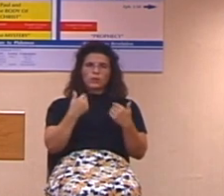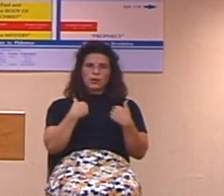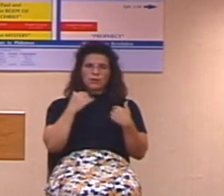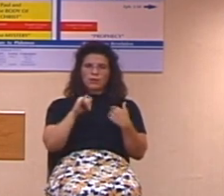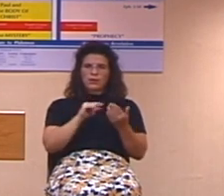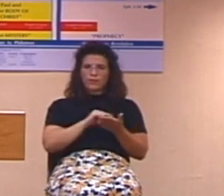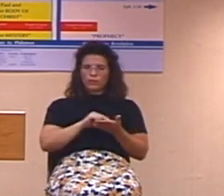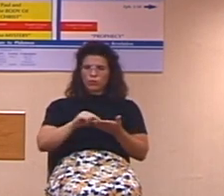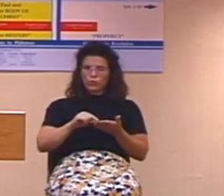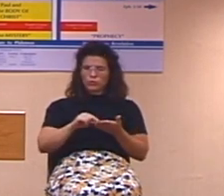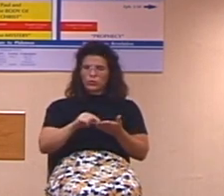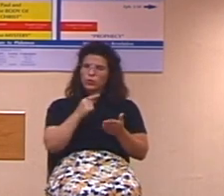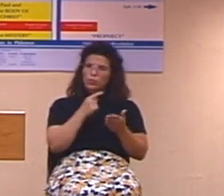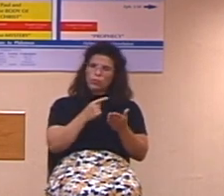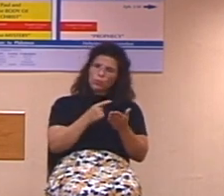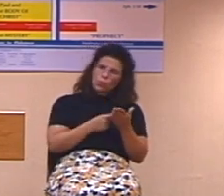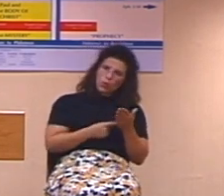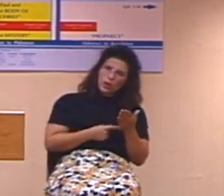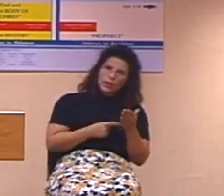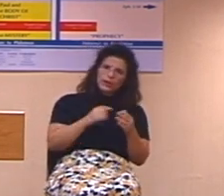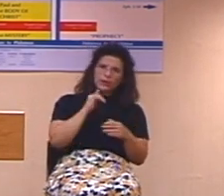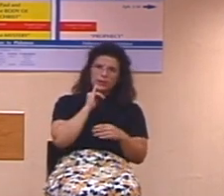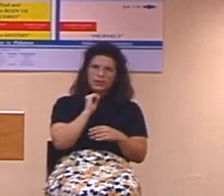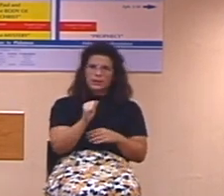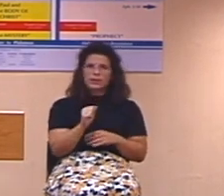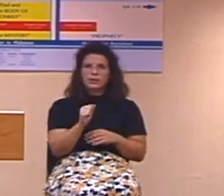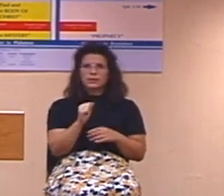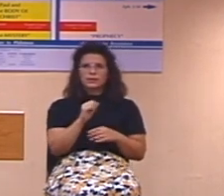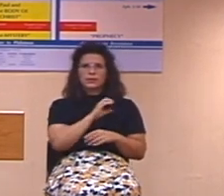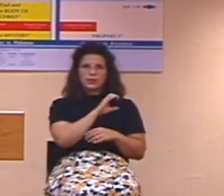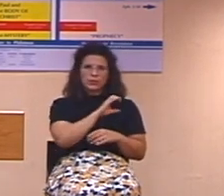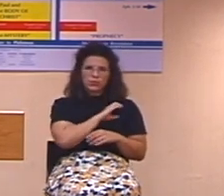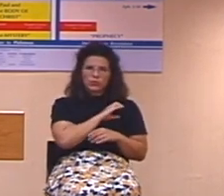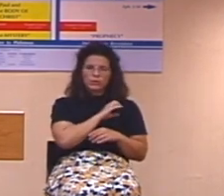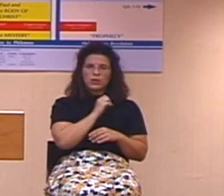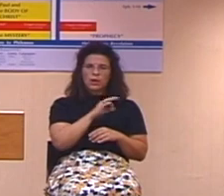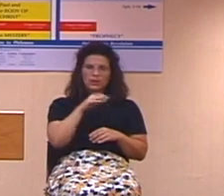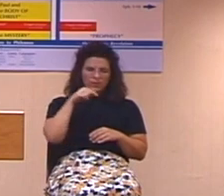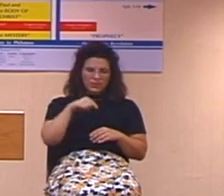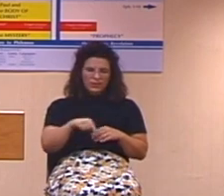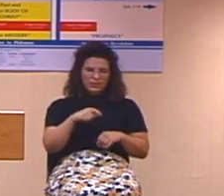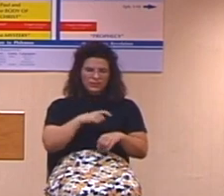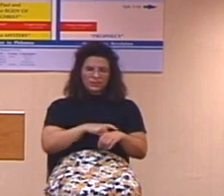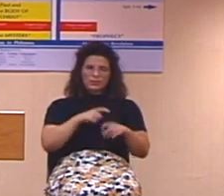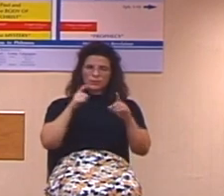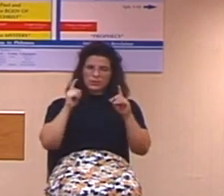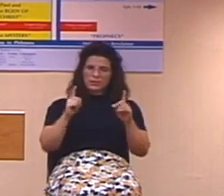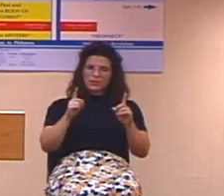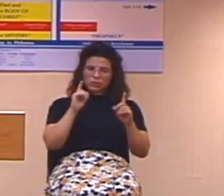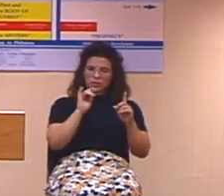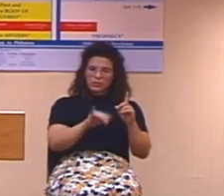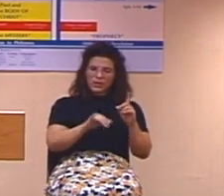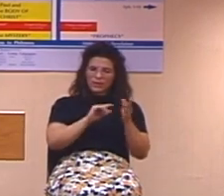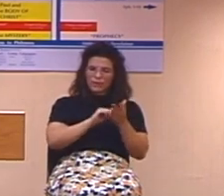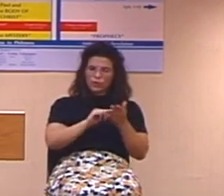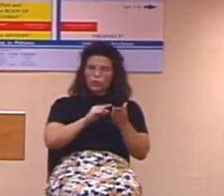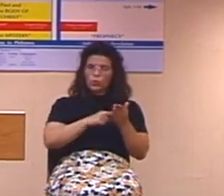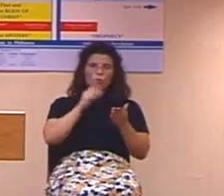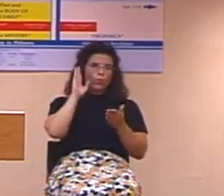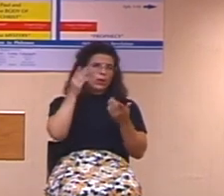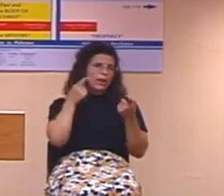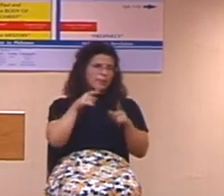verse. What's going on? What is the characteristic of this dispensation in that verse? What's going to happen to